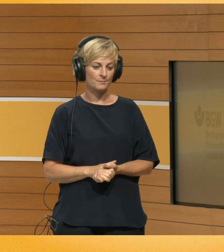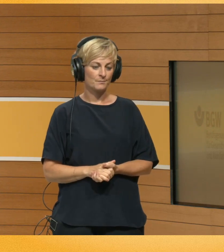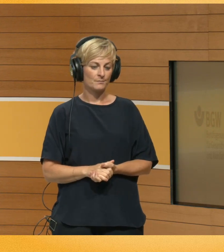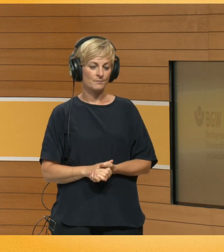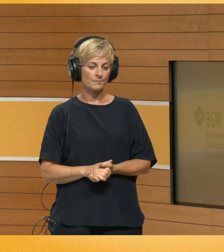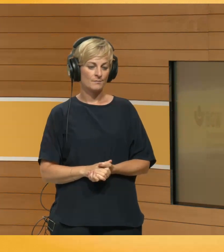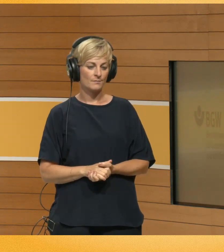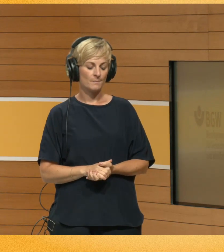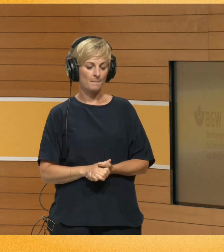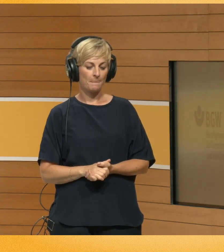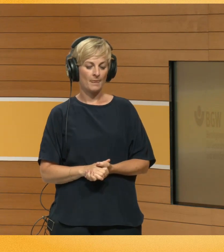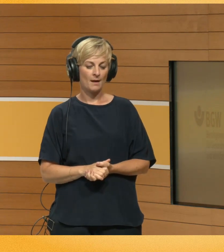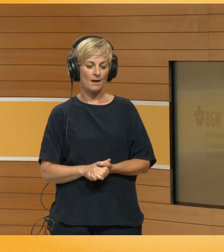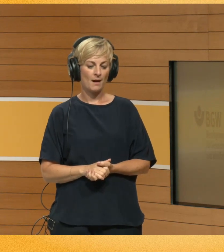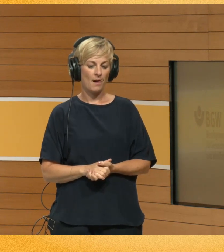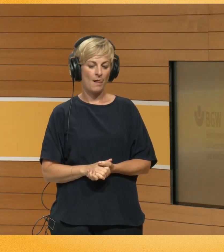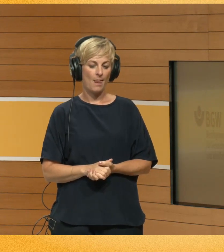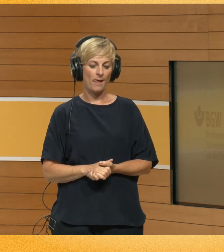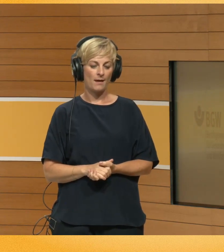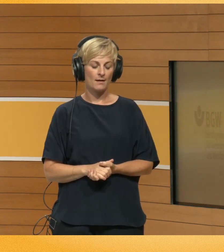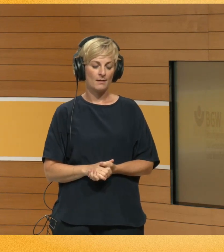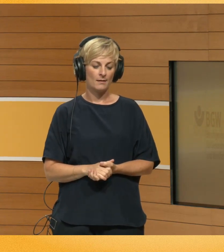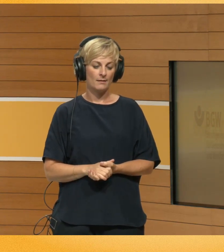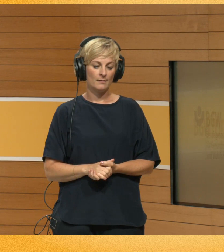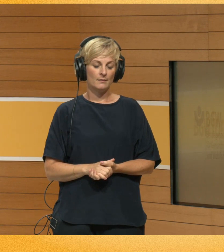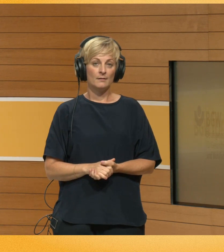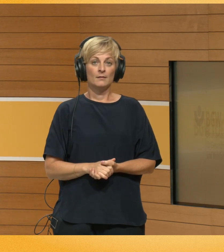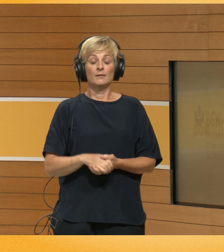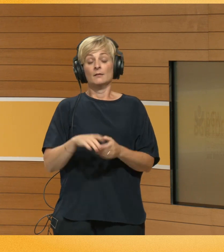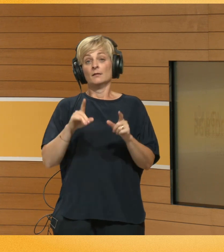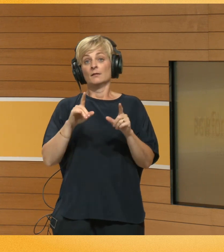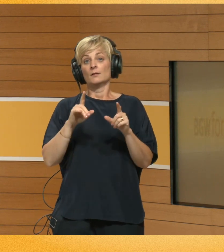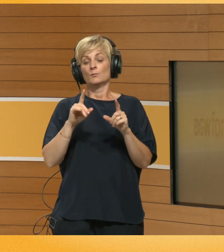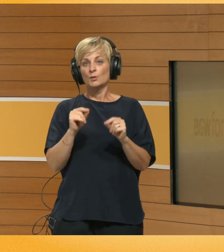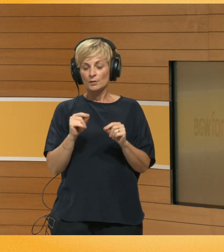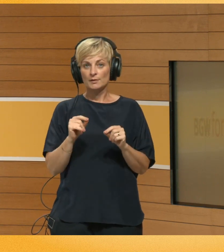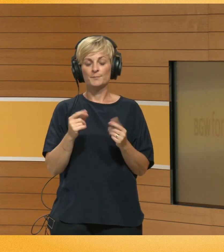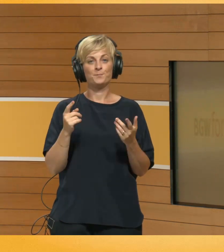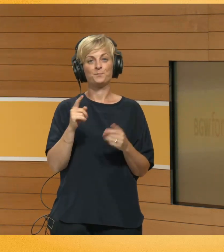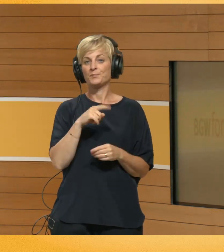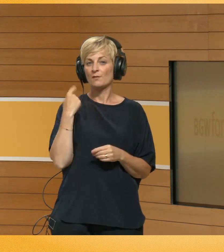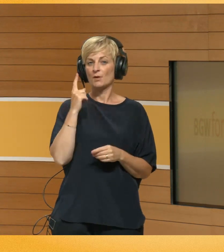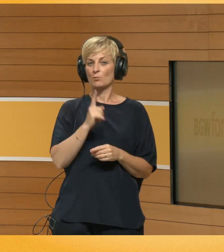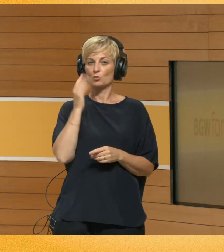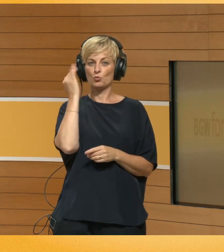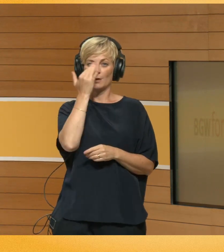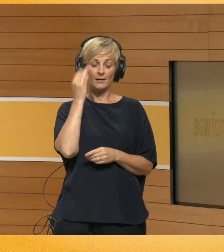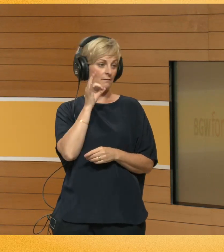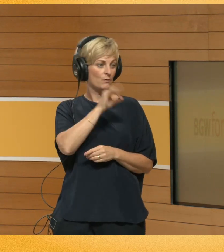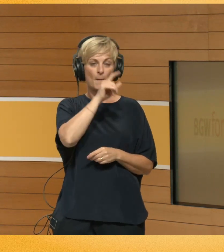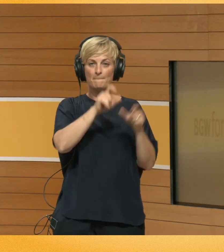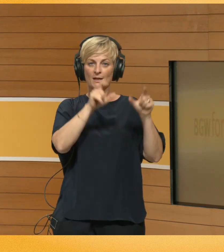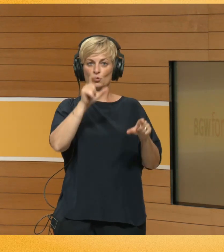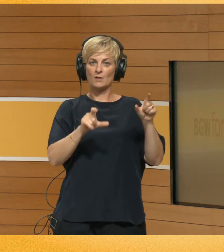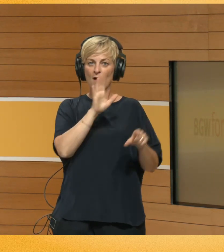a handler position where we understood what was the best way to handle these patients that were not collaborating.